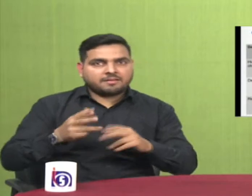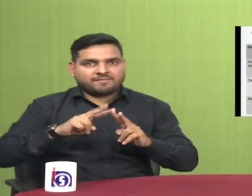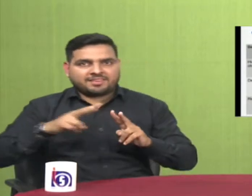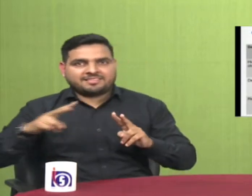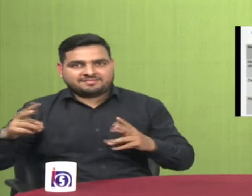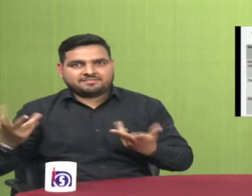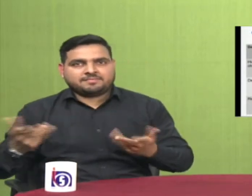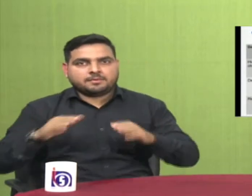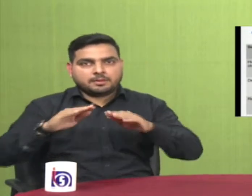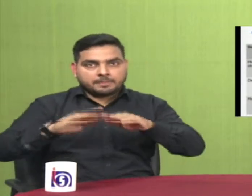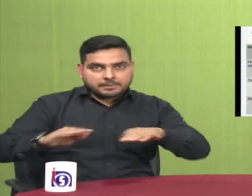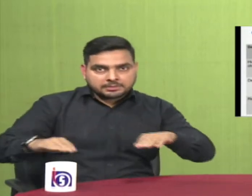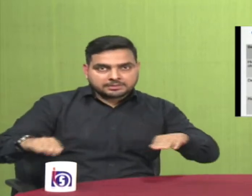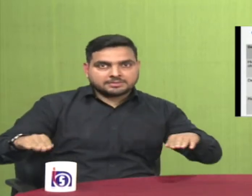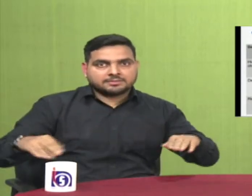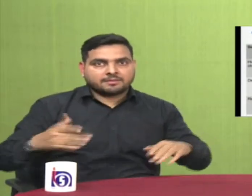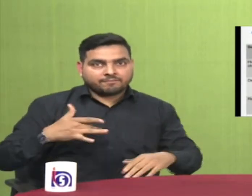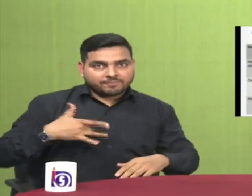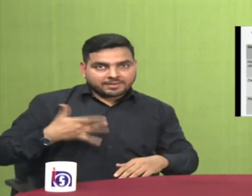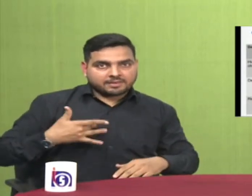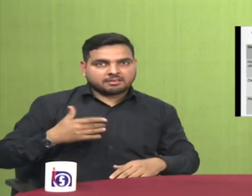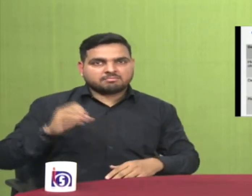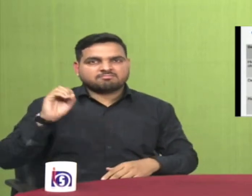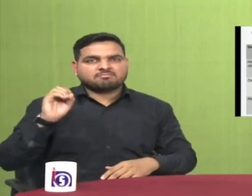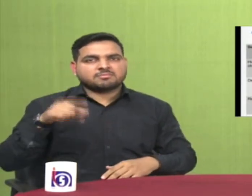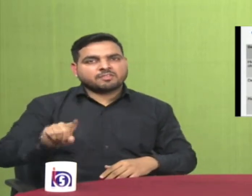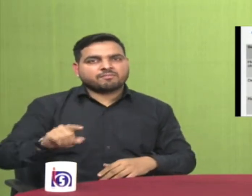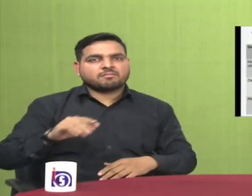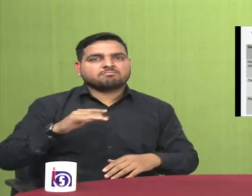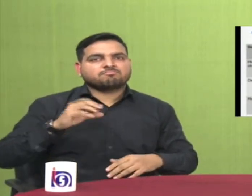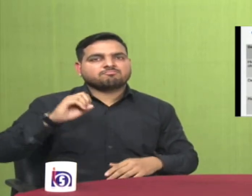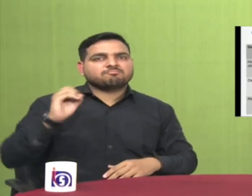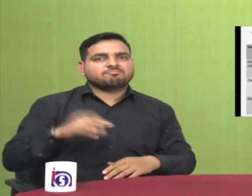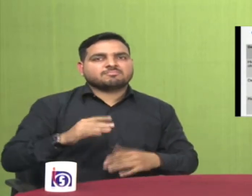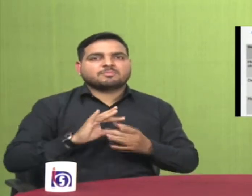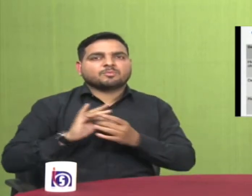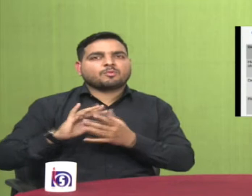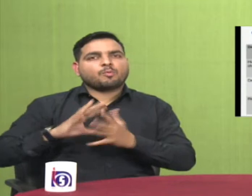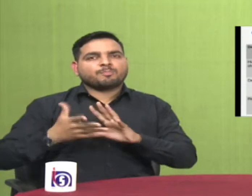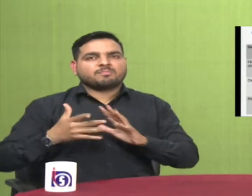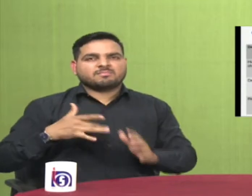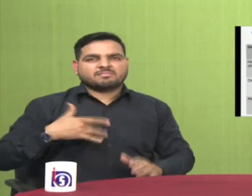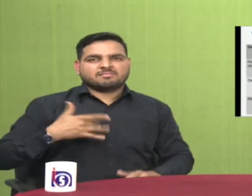punish, hurt, or make the child feel bad.